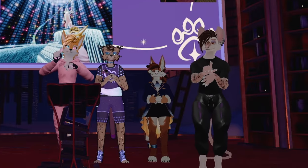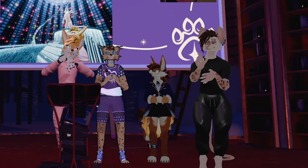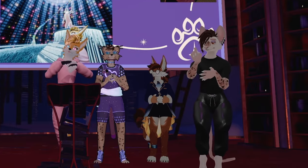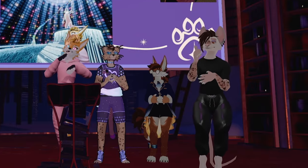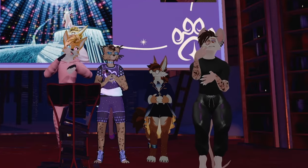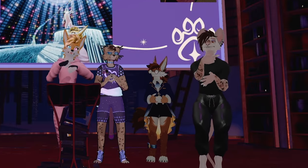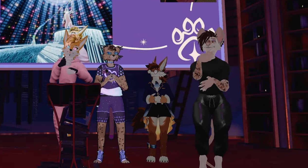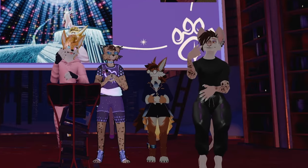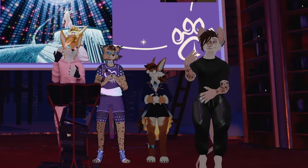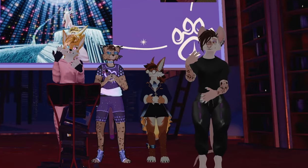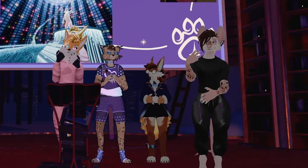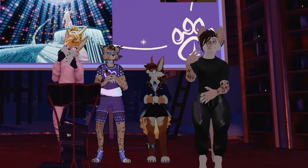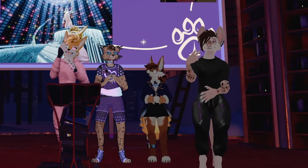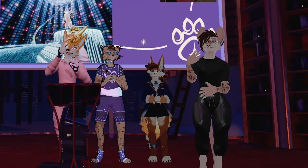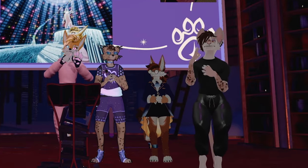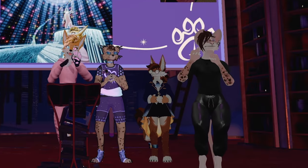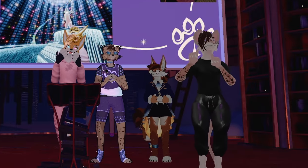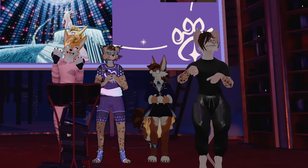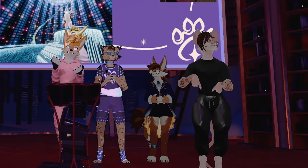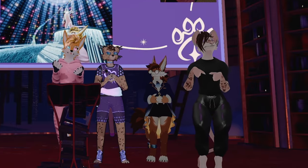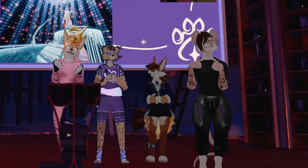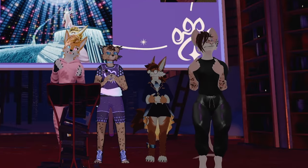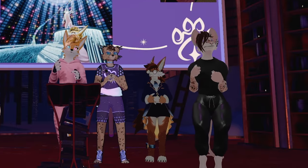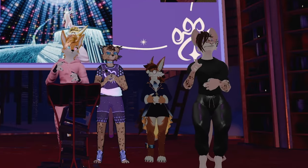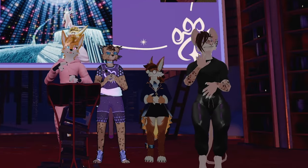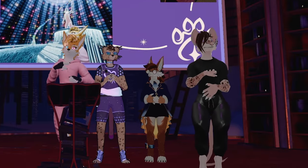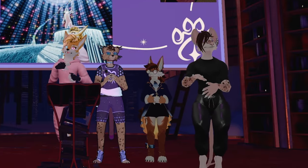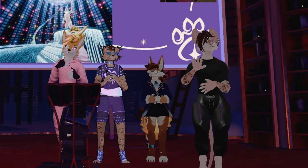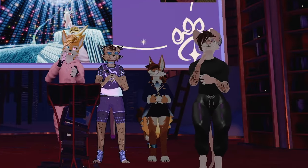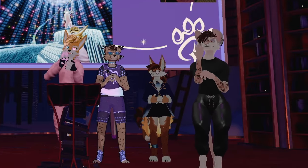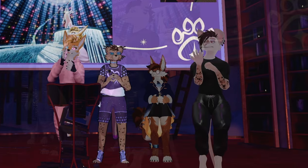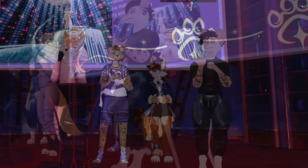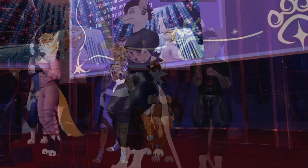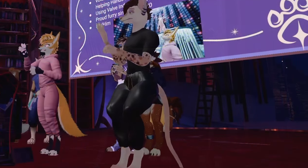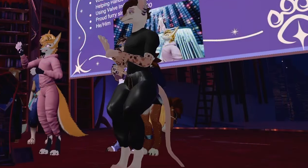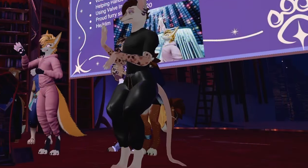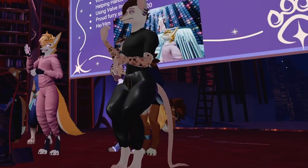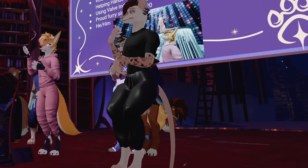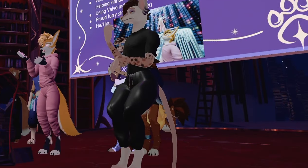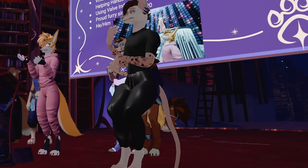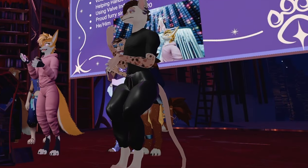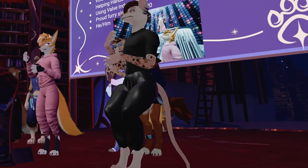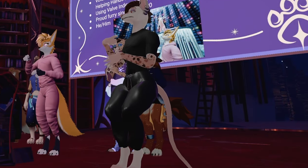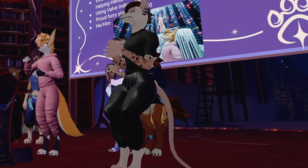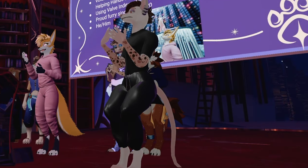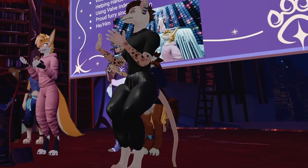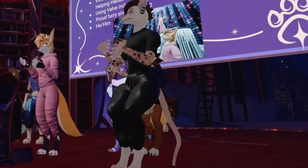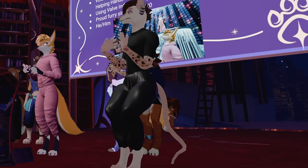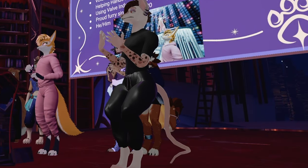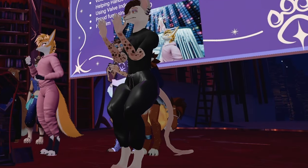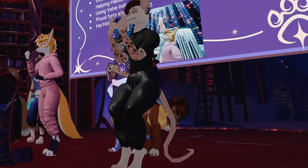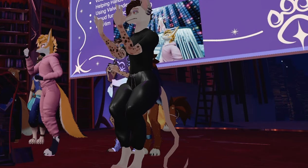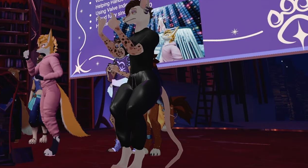a long time, near 5 years now. So I'm very happy to see you all here today.